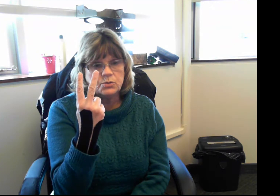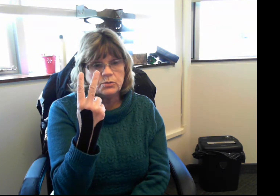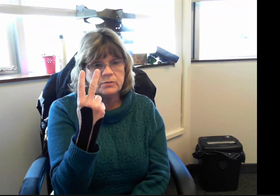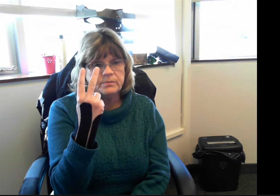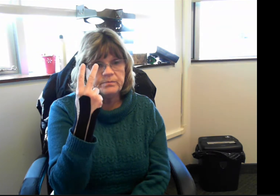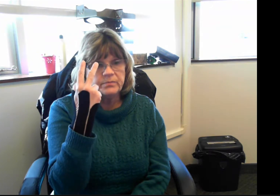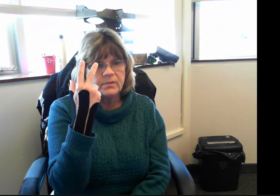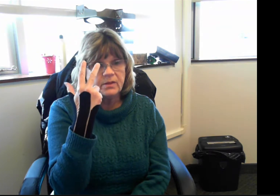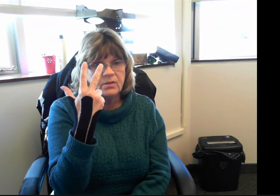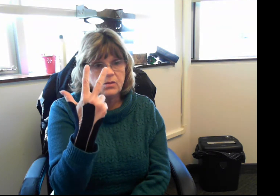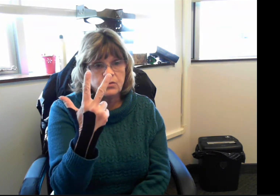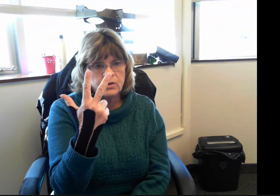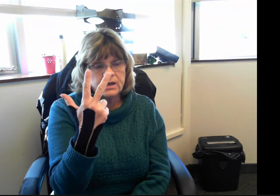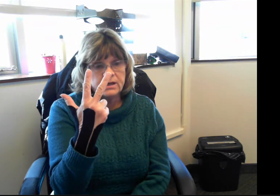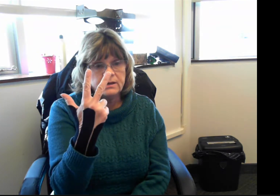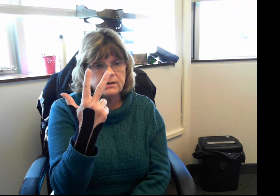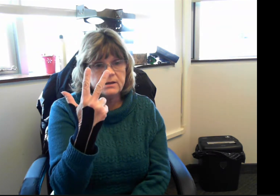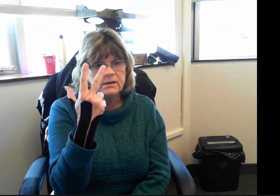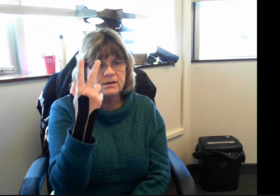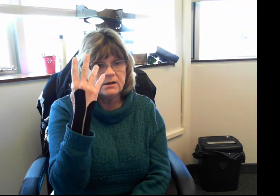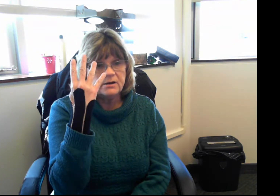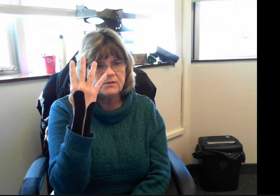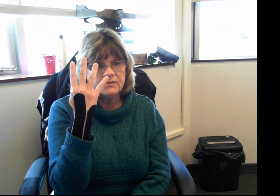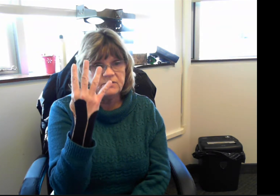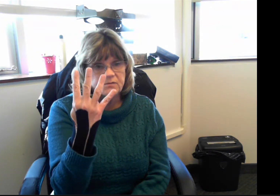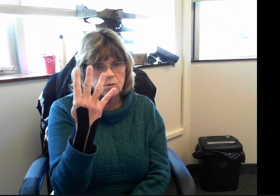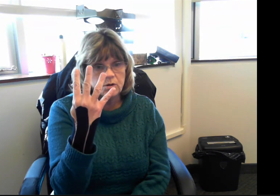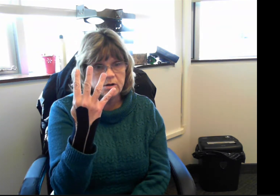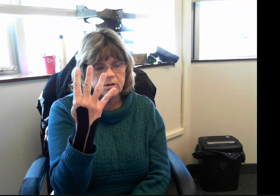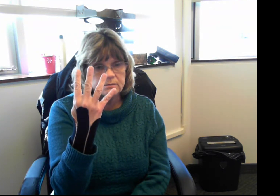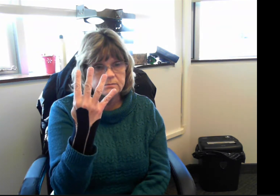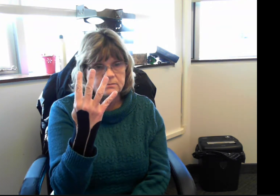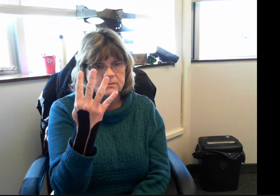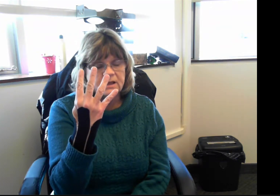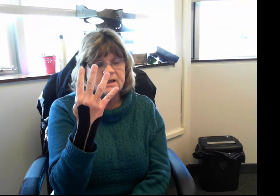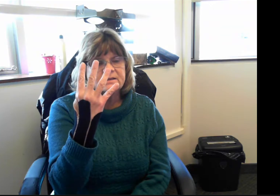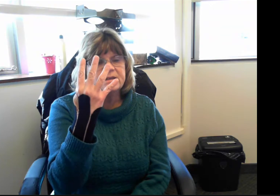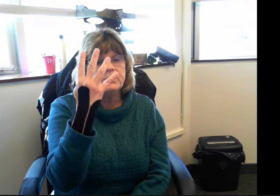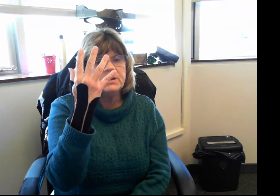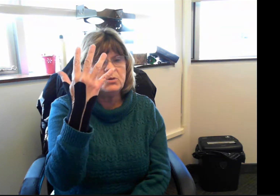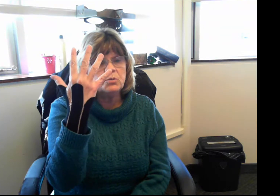2, 3, 4.